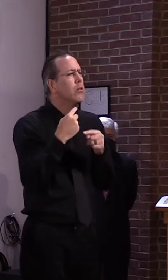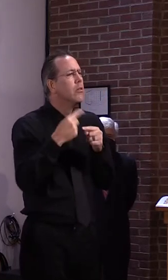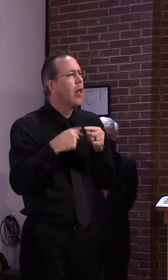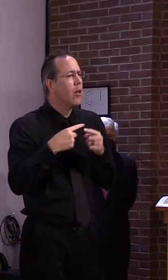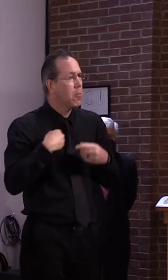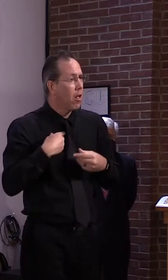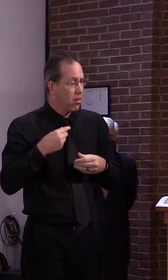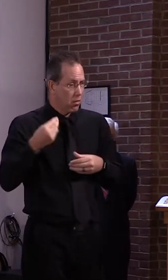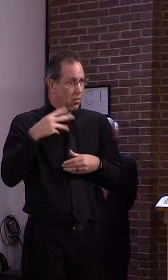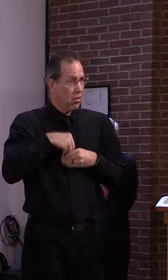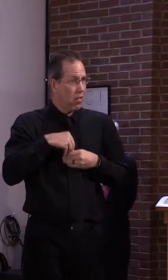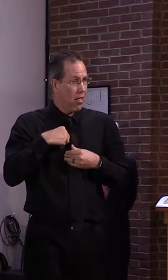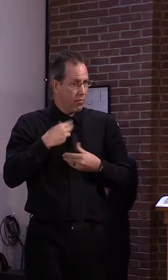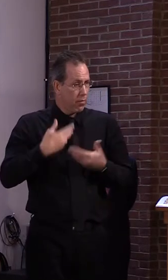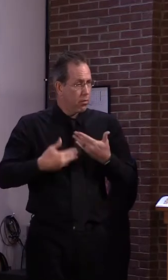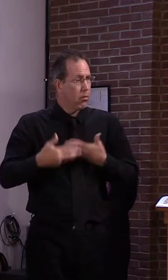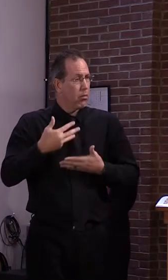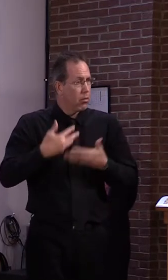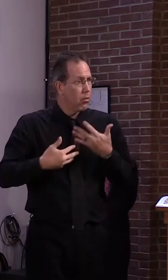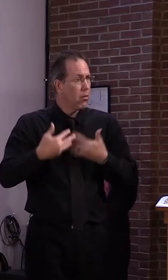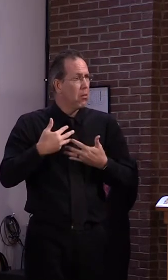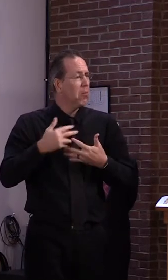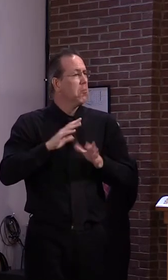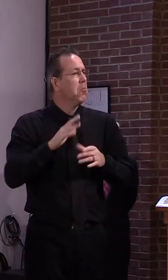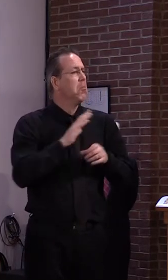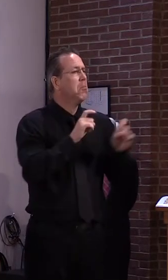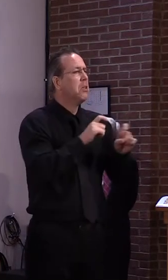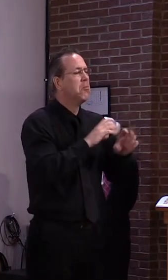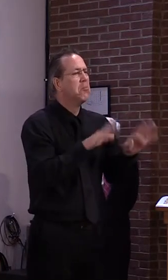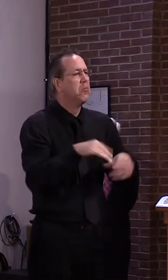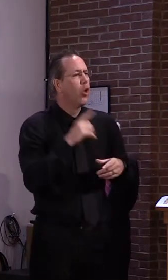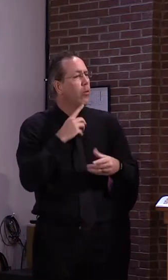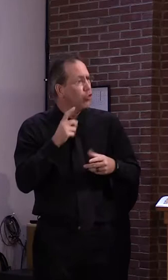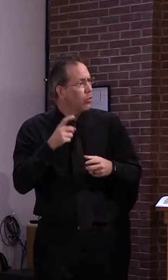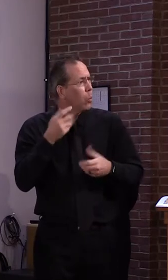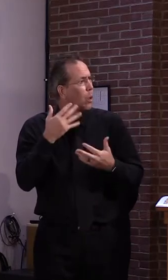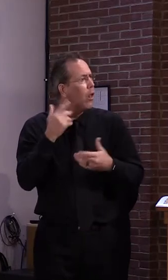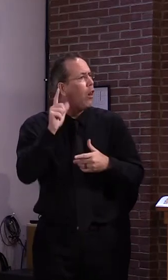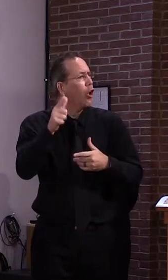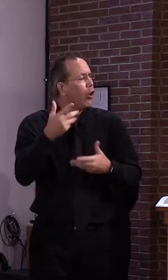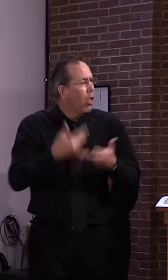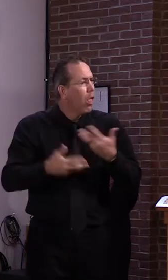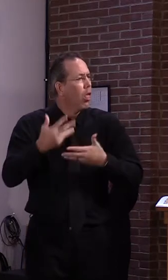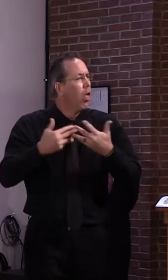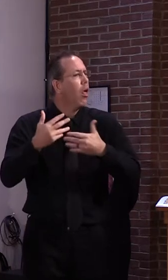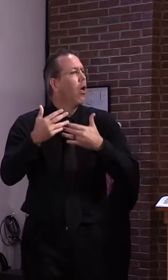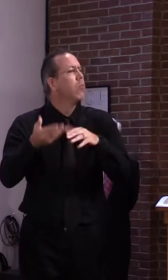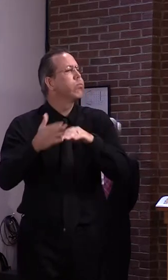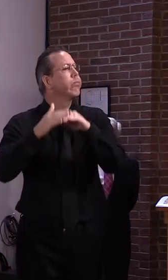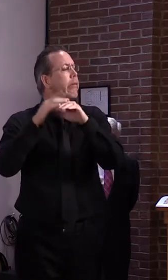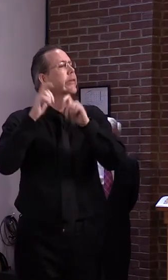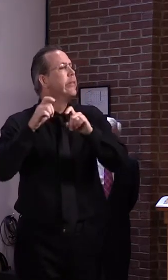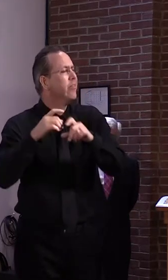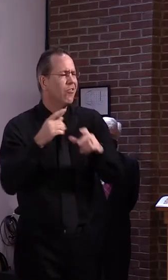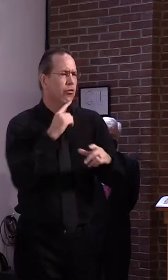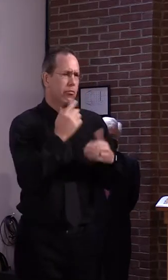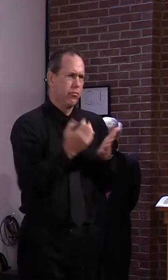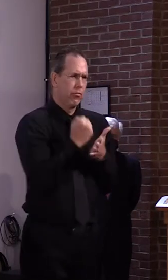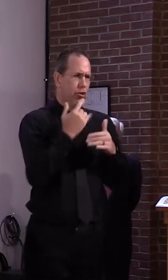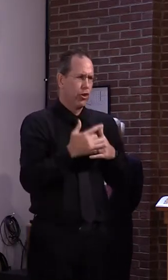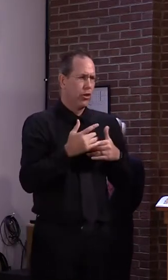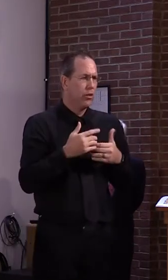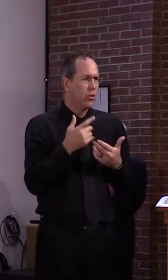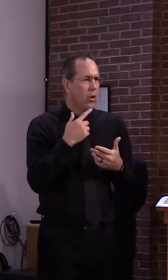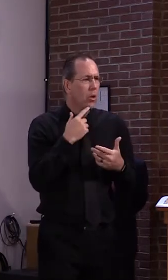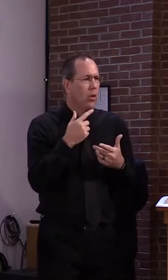who may not have as much ability to infect others out of the picture, because they would be listed as a negative test because